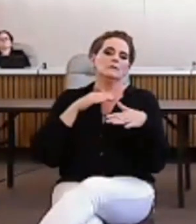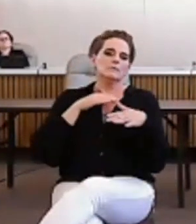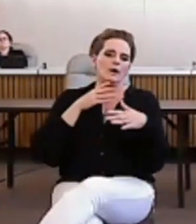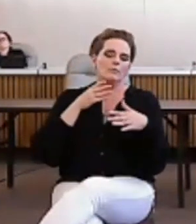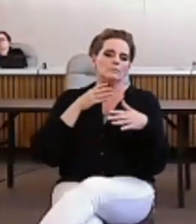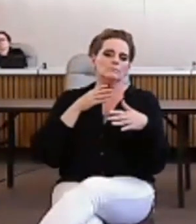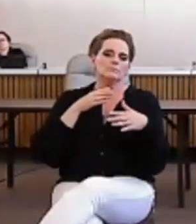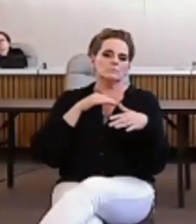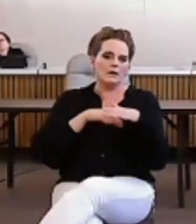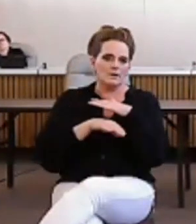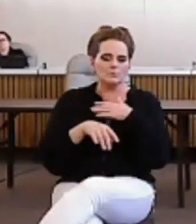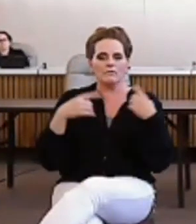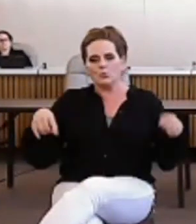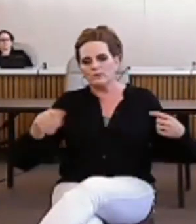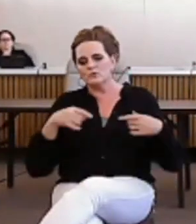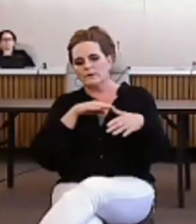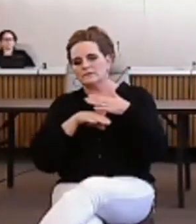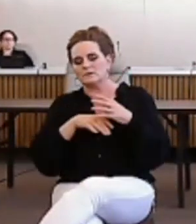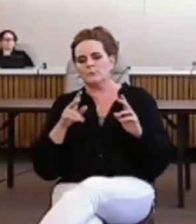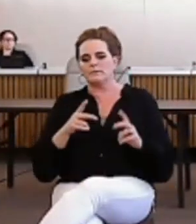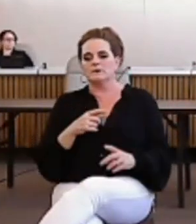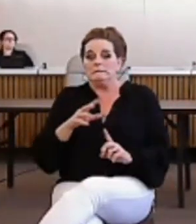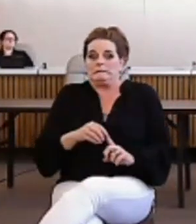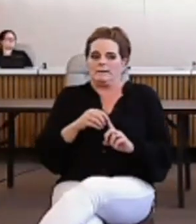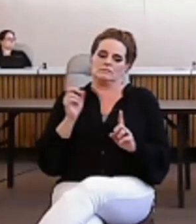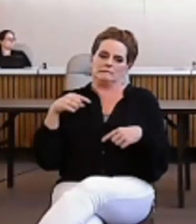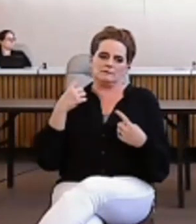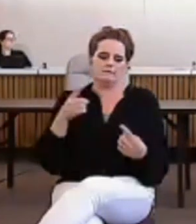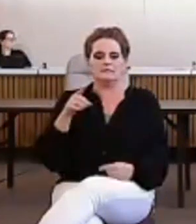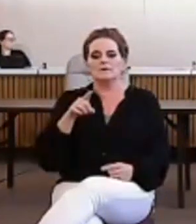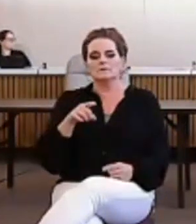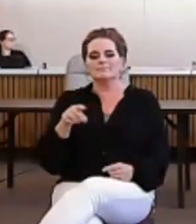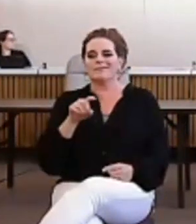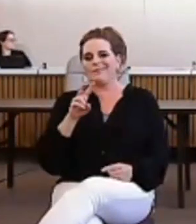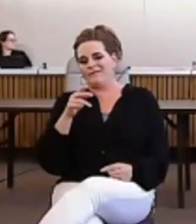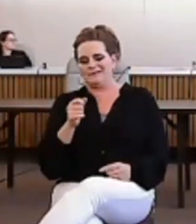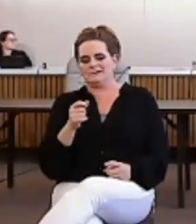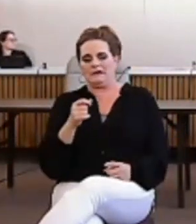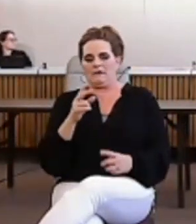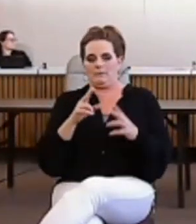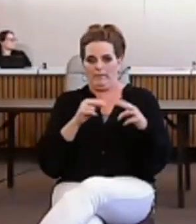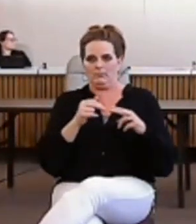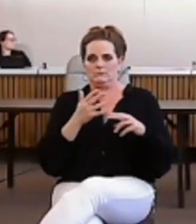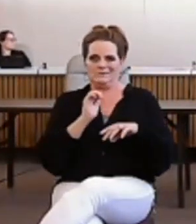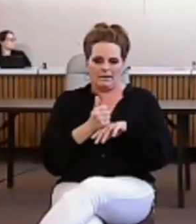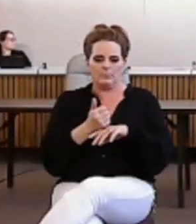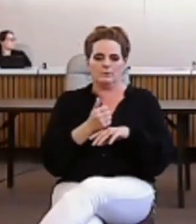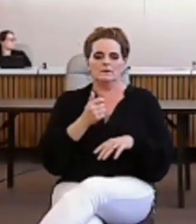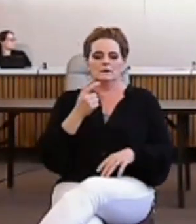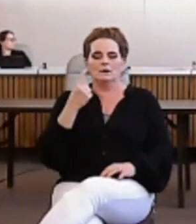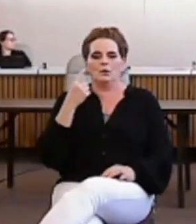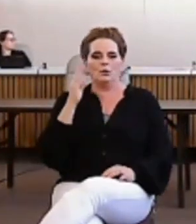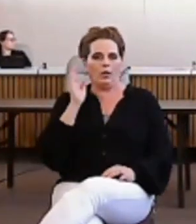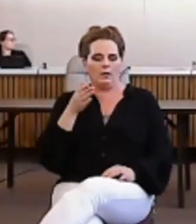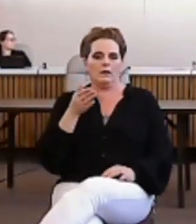for wheelchair accessible, especially since presumably those ones that essentially come built that way will carry